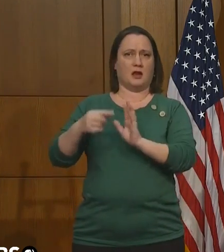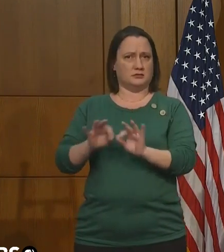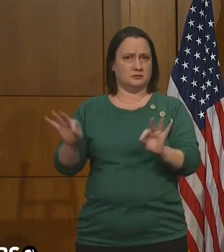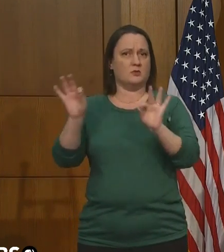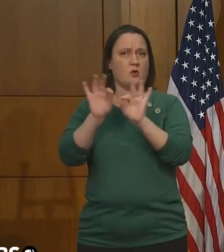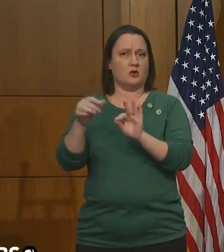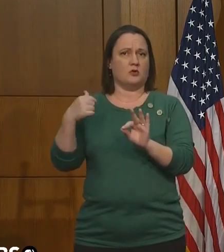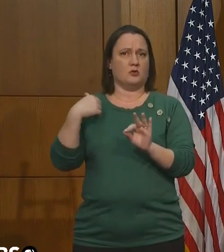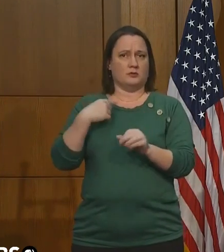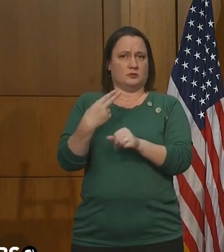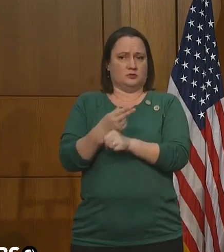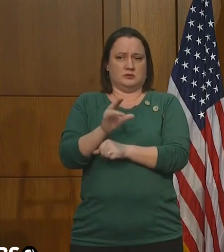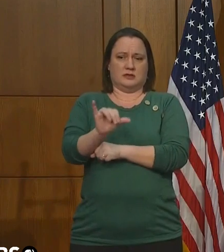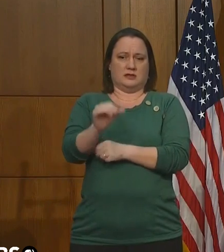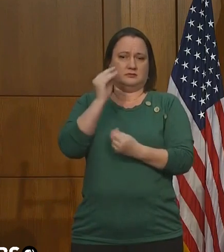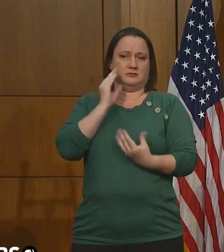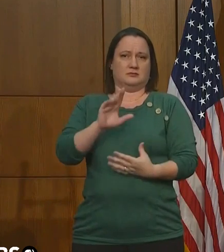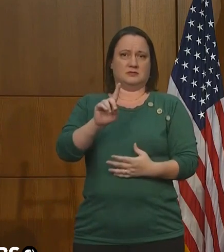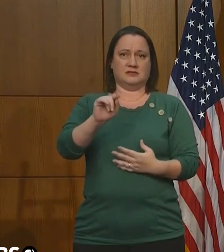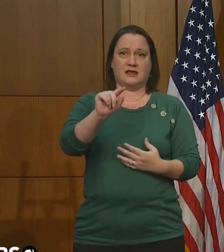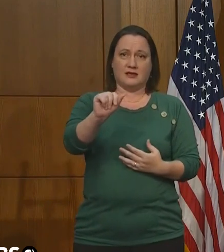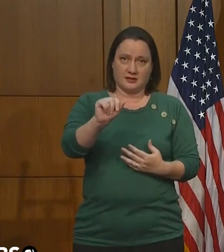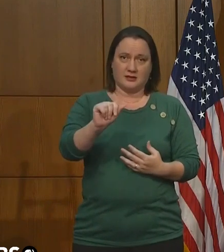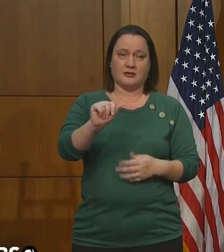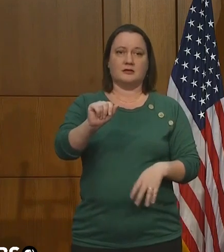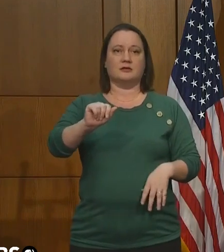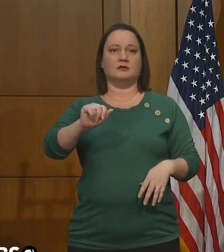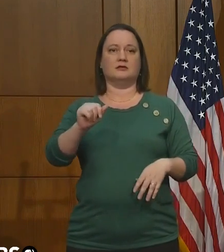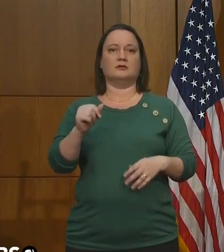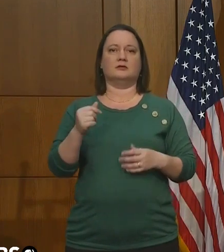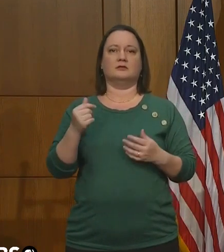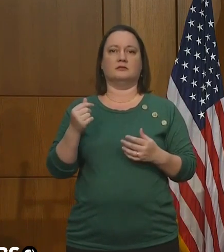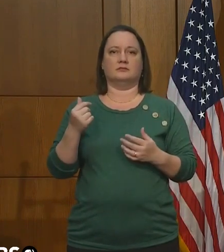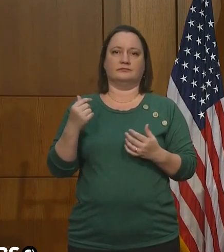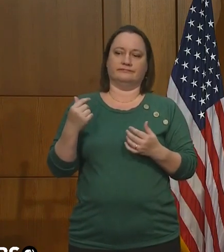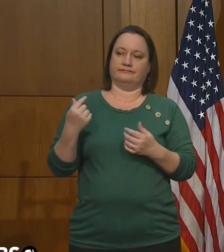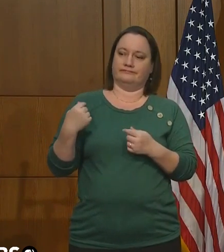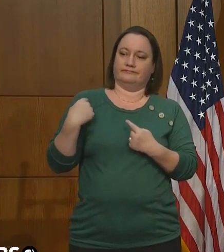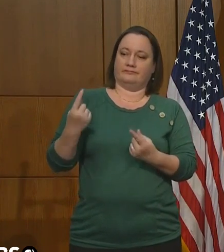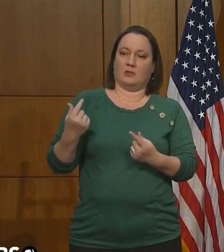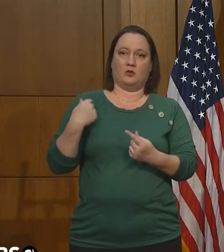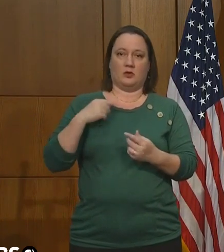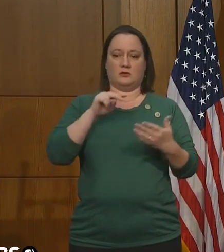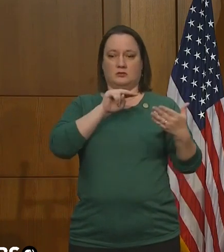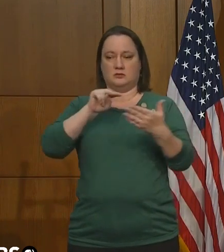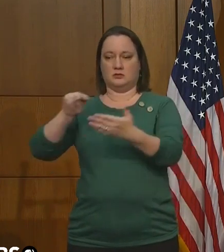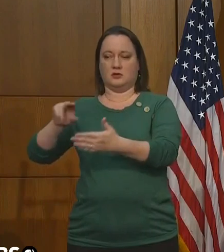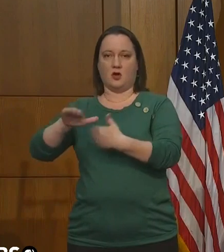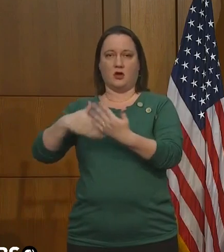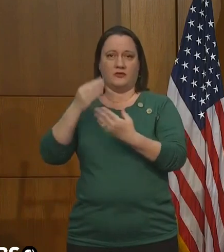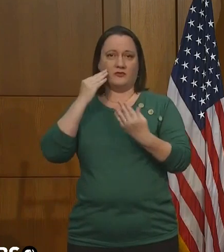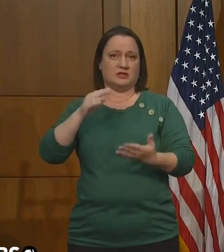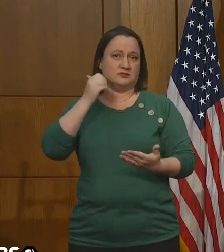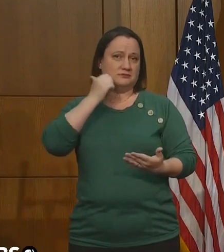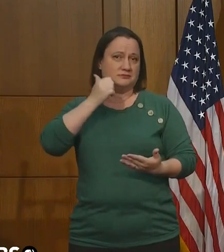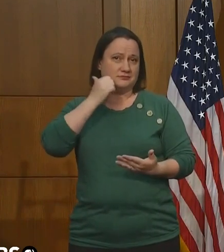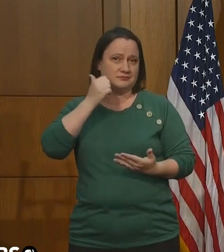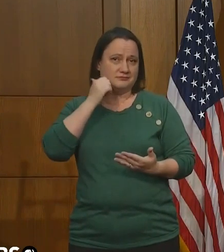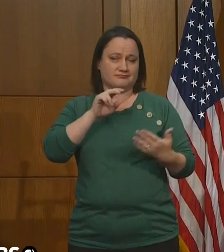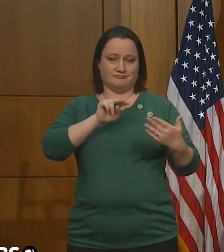have been following those, but we will just take this on a day-to-day basis. And again, as we move forward, and I think something that